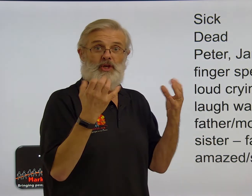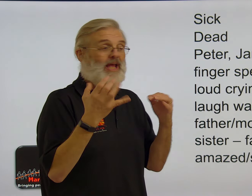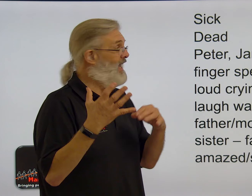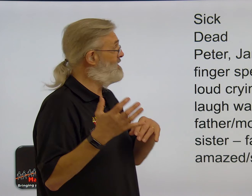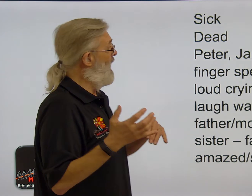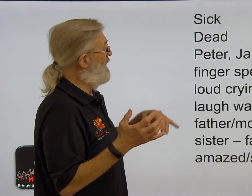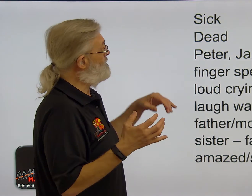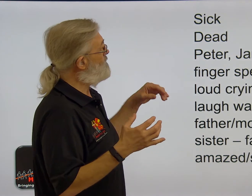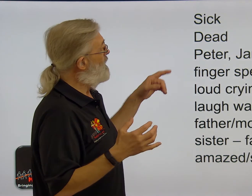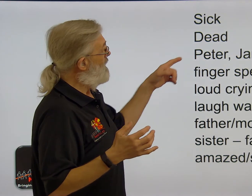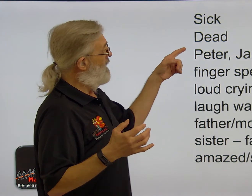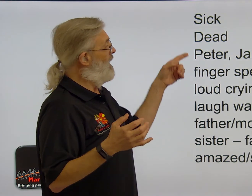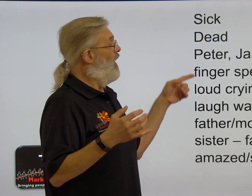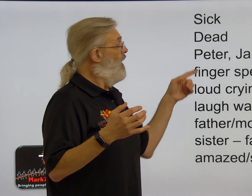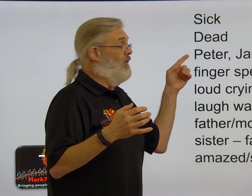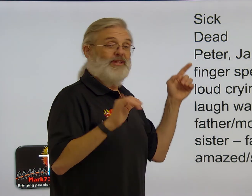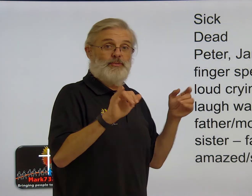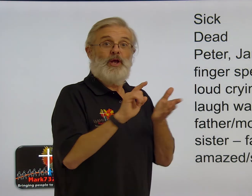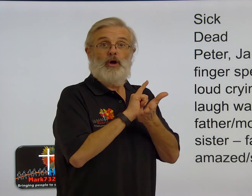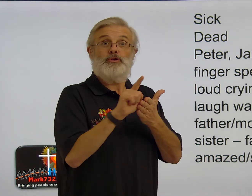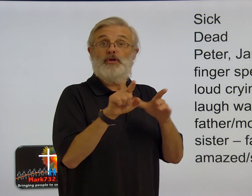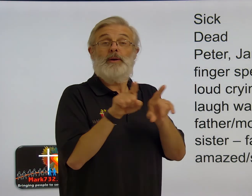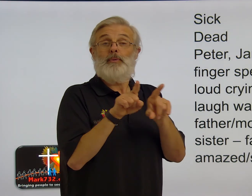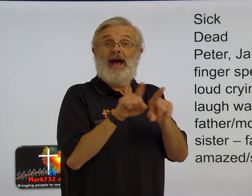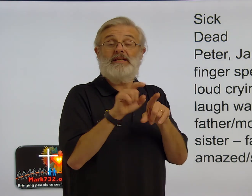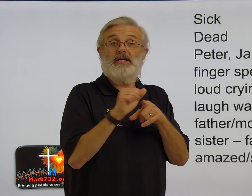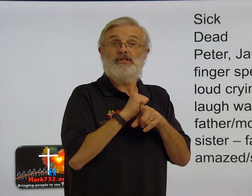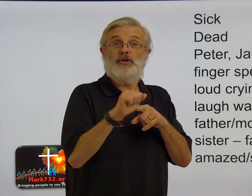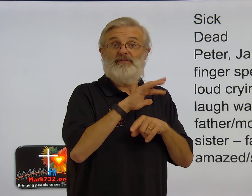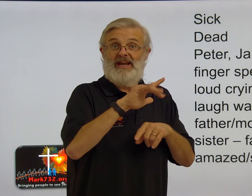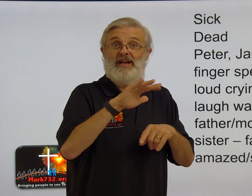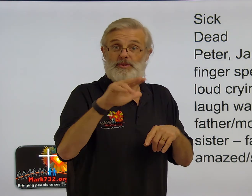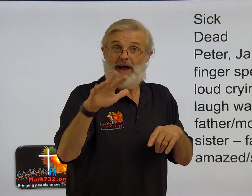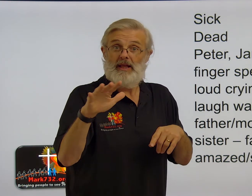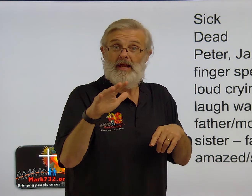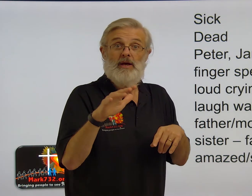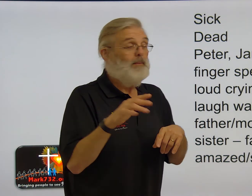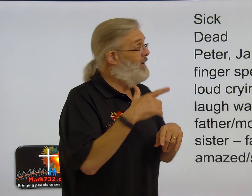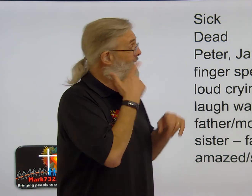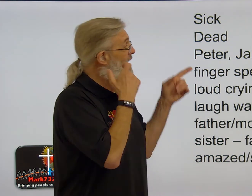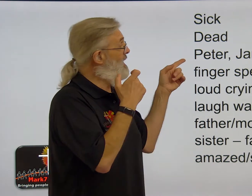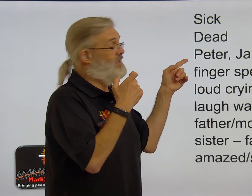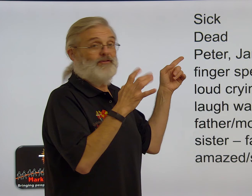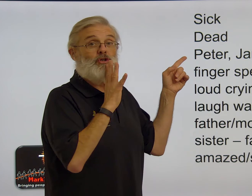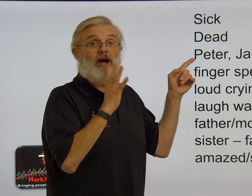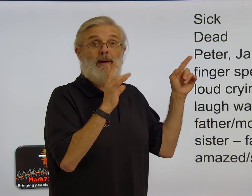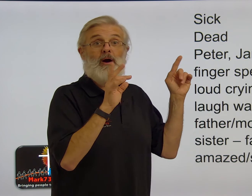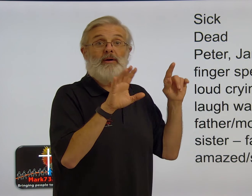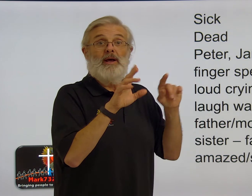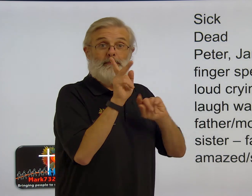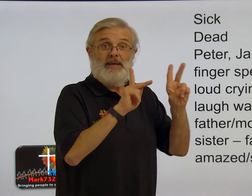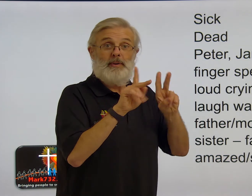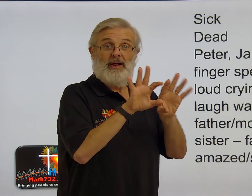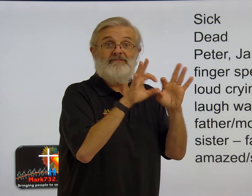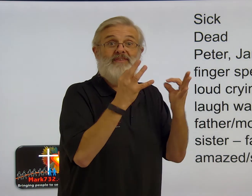and sign. This week also you can practice your finger spelling, because if you talk about people and